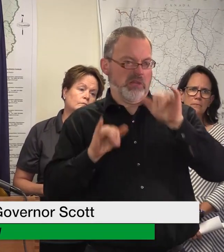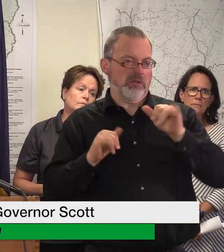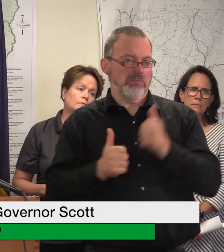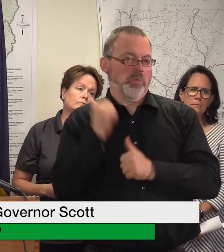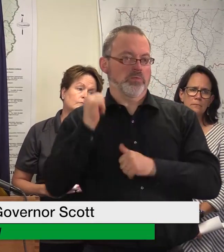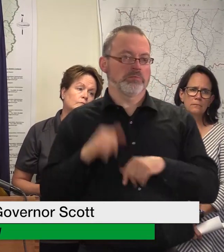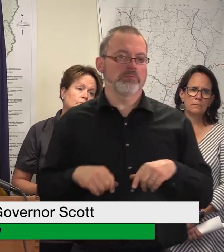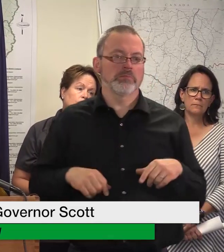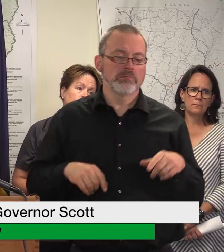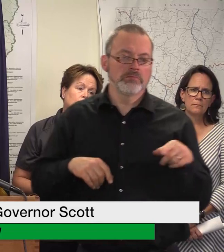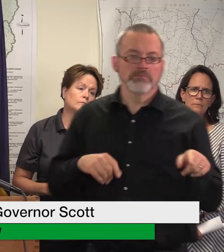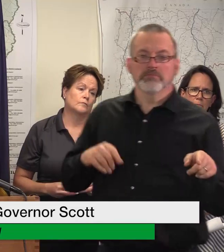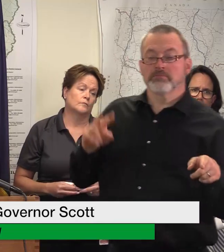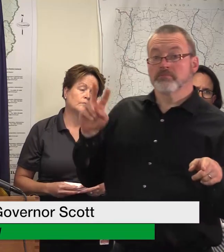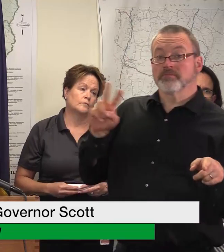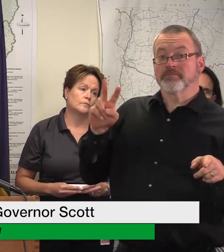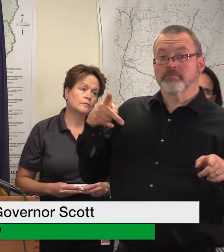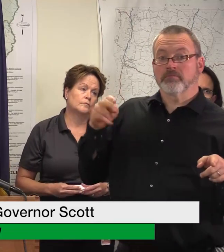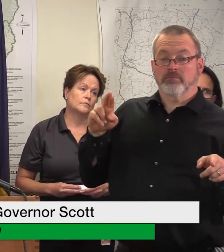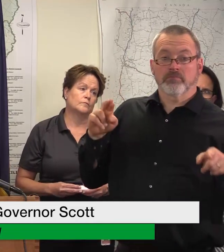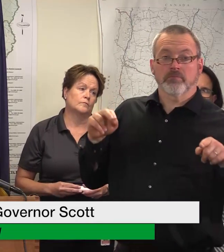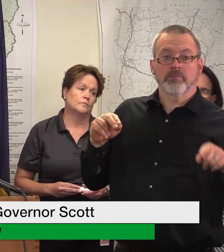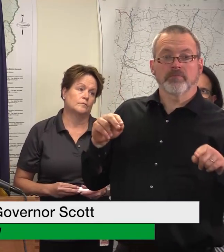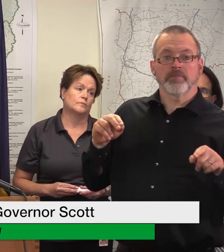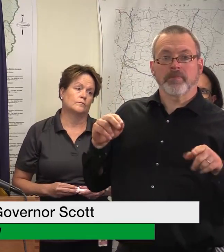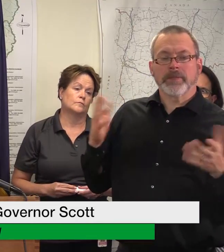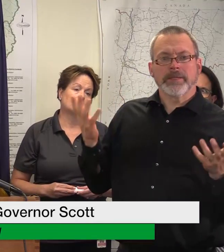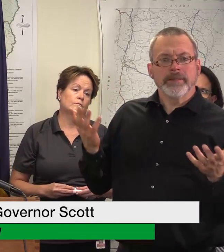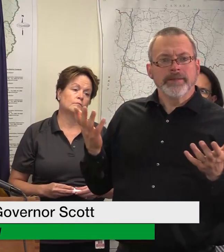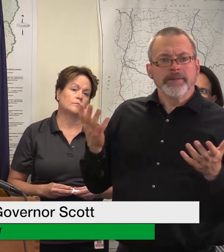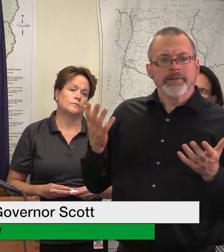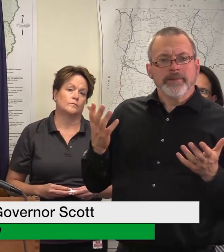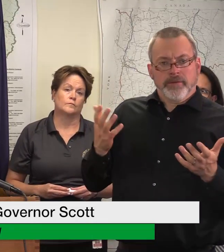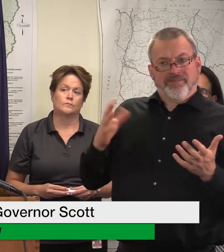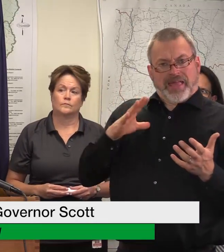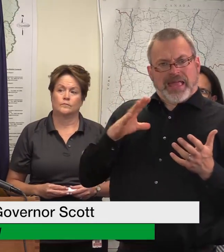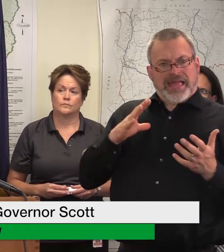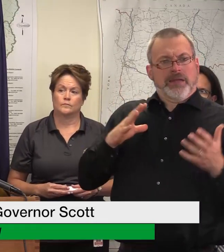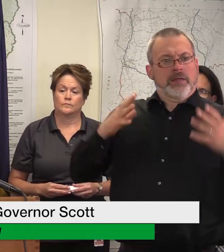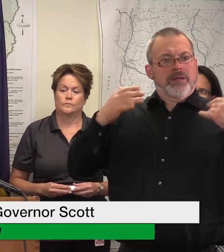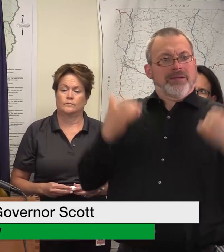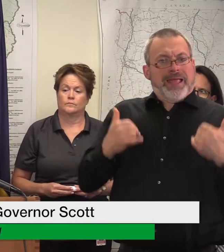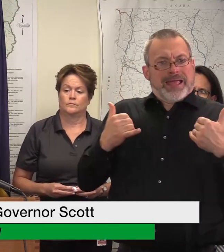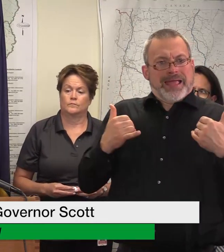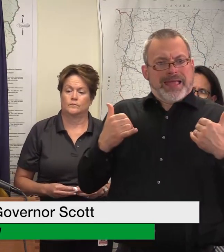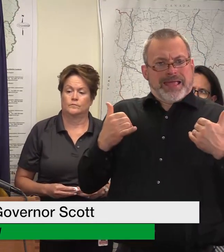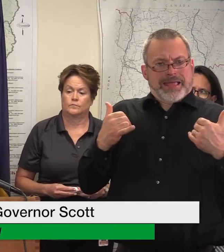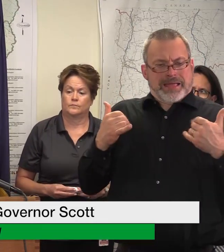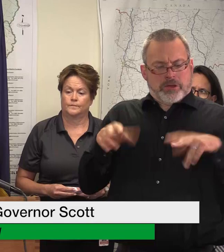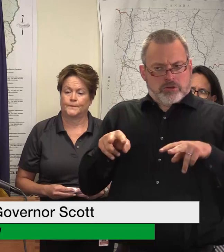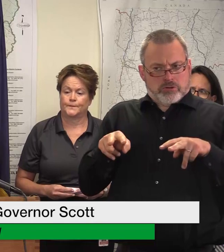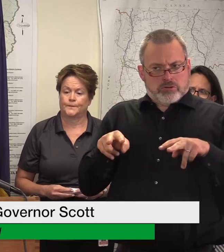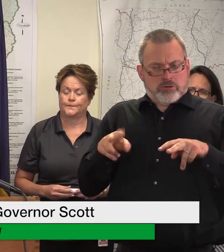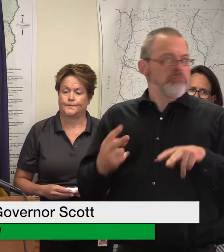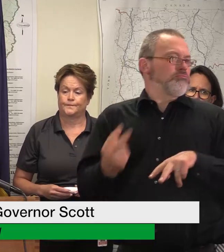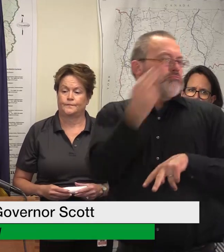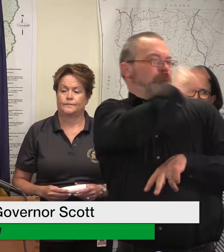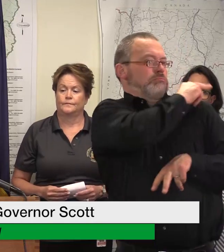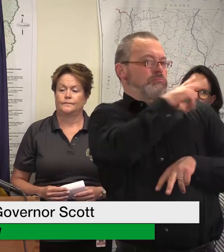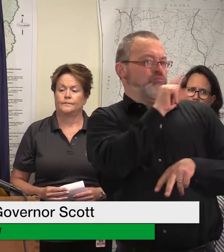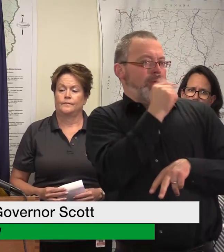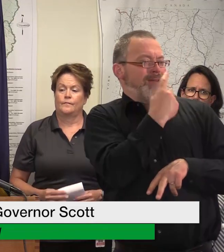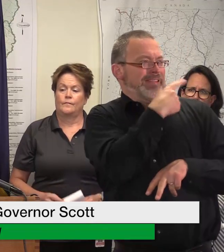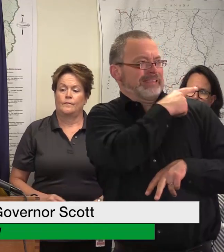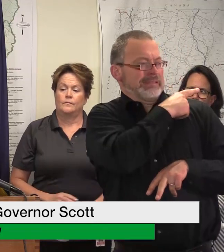lot of these mobile home parks had similar damage back in Irene, if I remember correctly. How much sense does